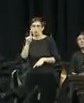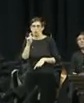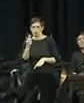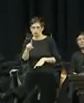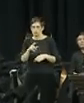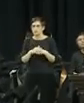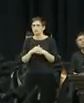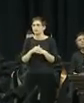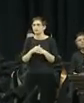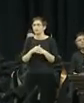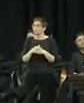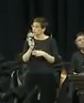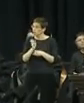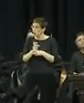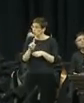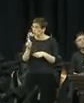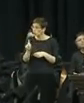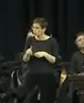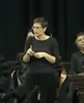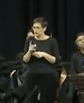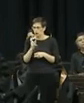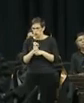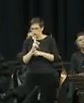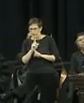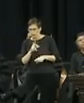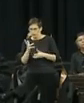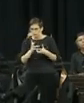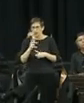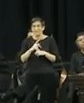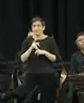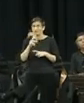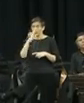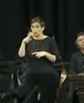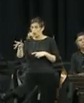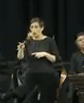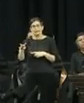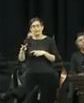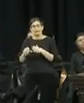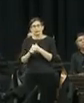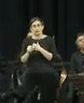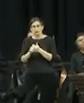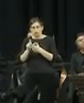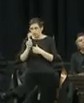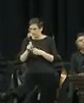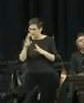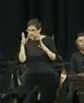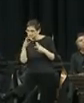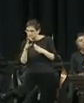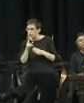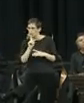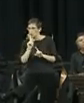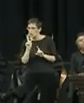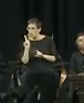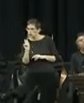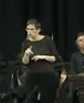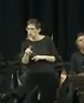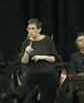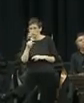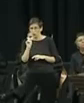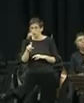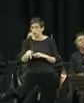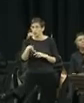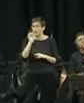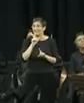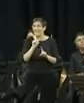It's a hard question to answer, but it's a dangerous question to ignore. It's a question whose answer cannot be found in